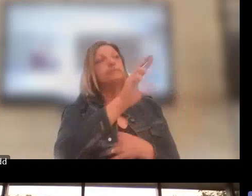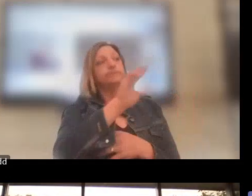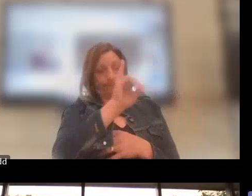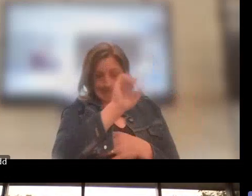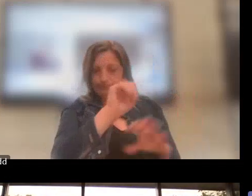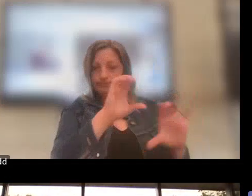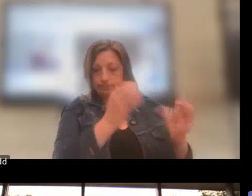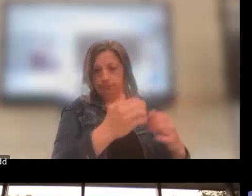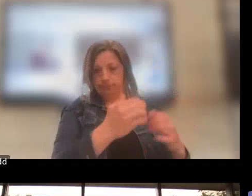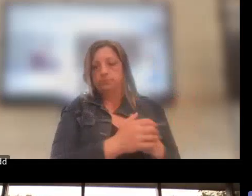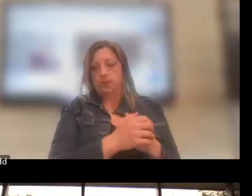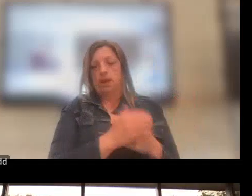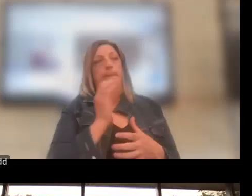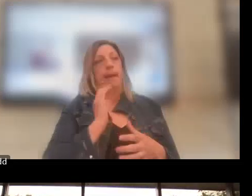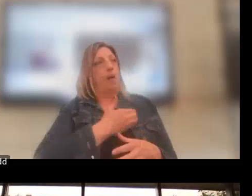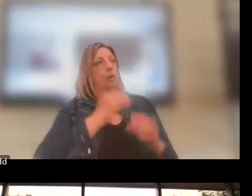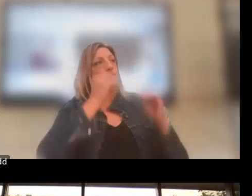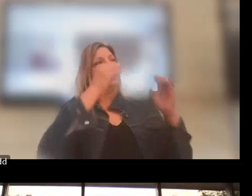RIT classes.